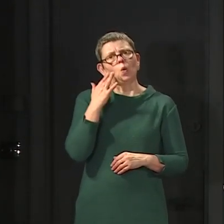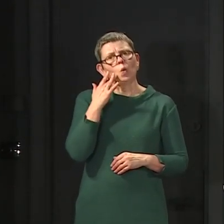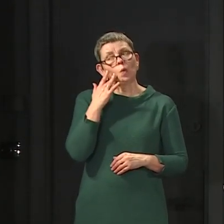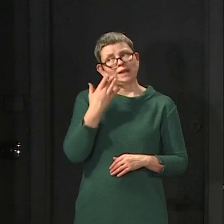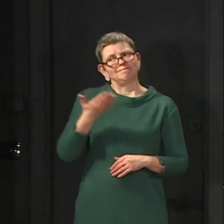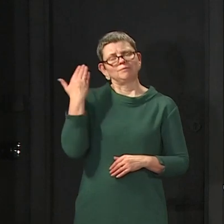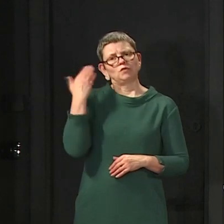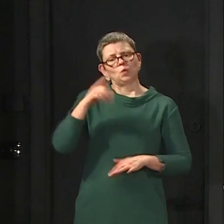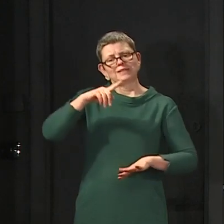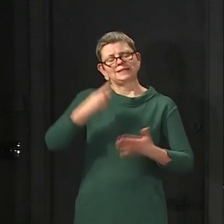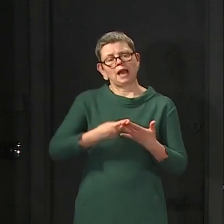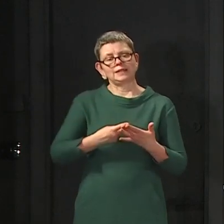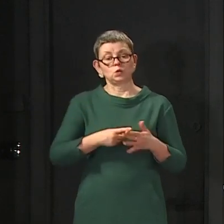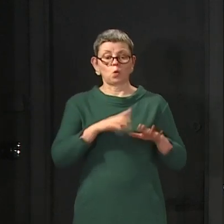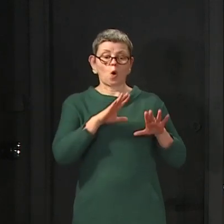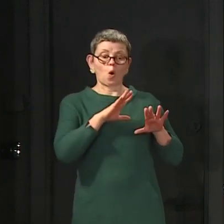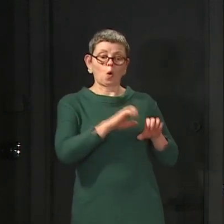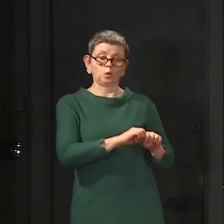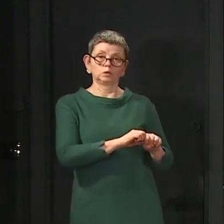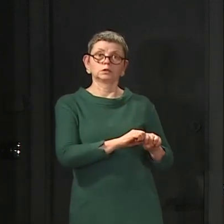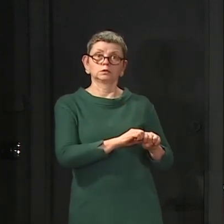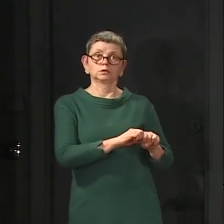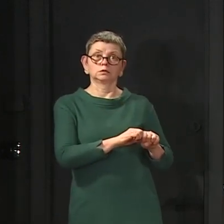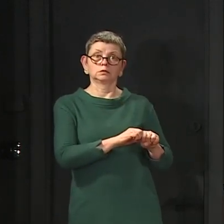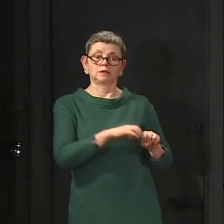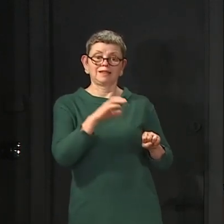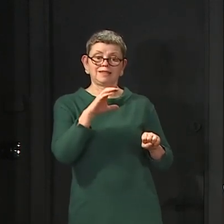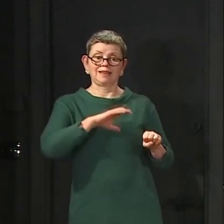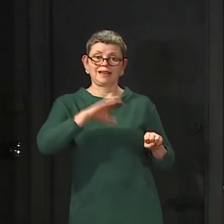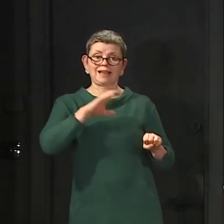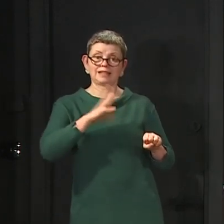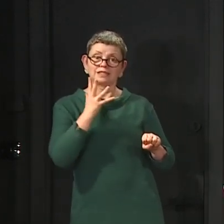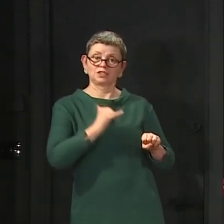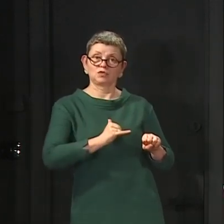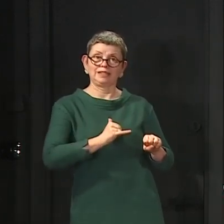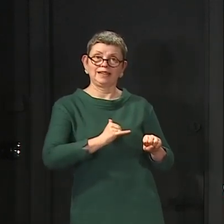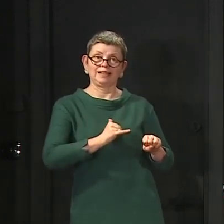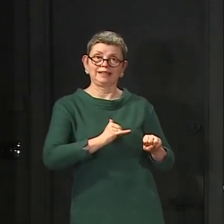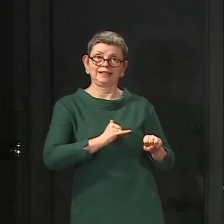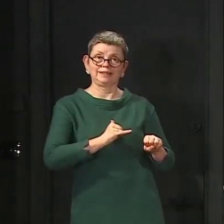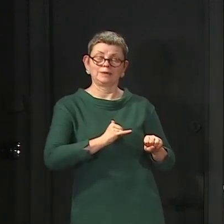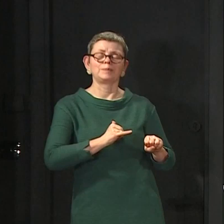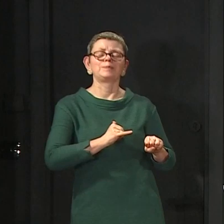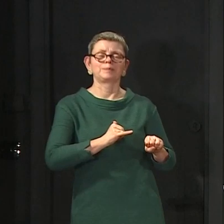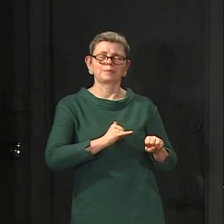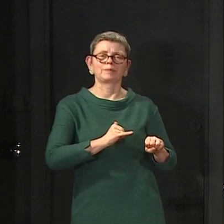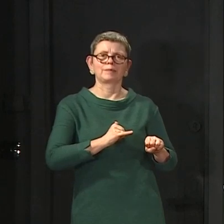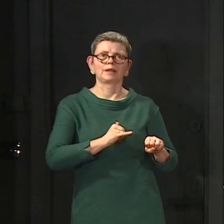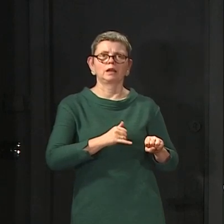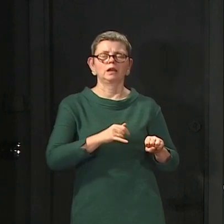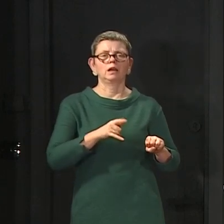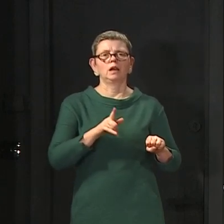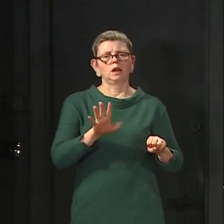cancer screening programmes, the reason for deciding to pause rather than try to continue them through this period.